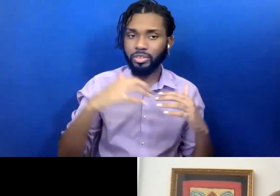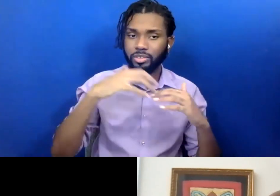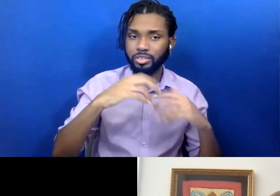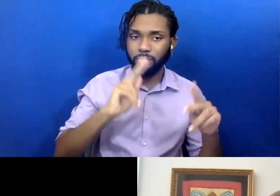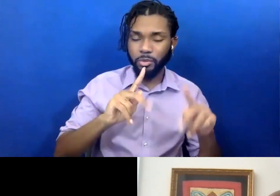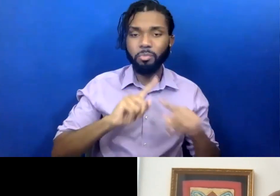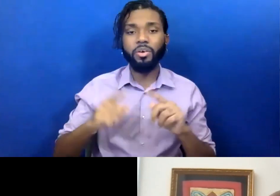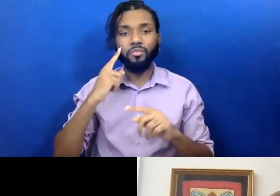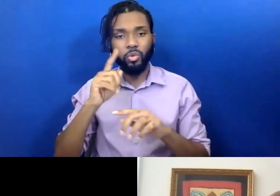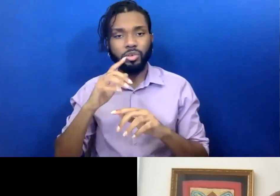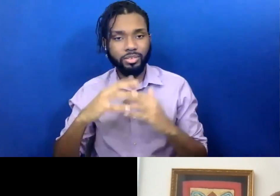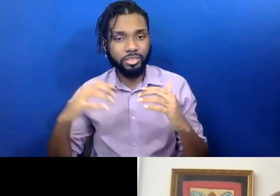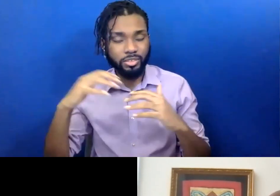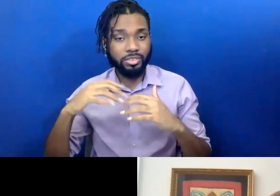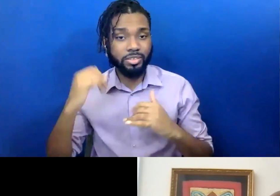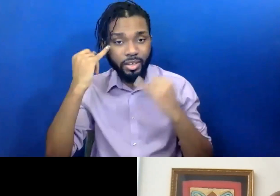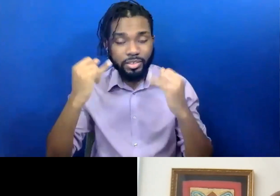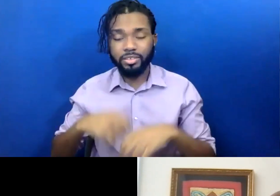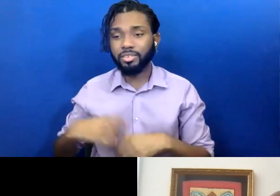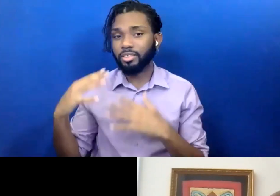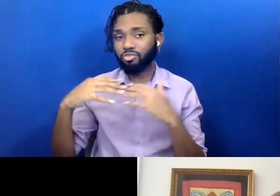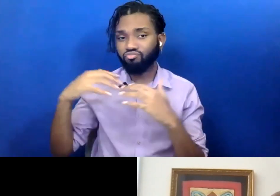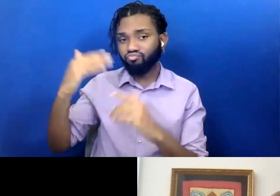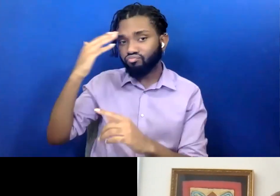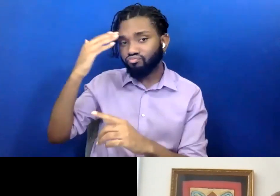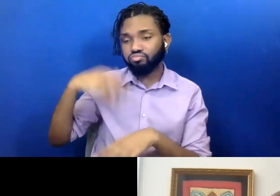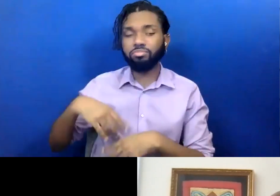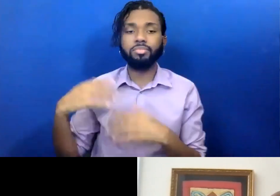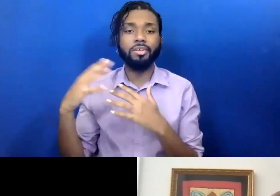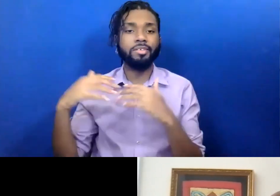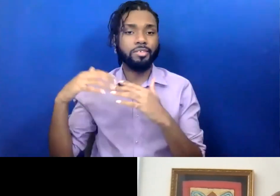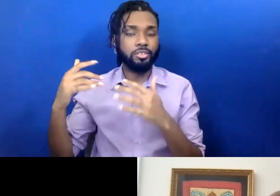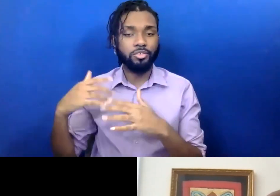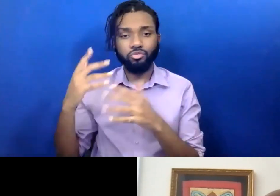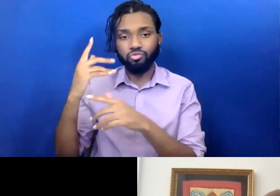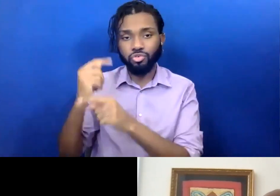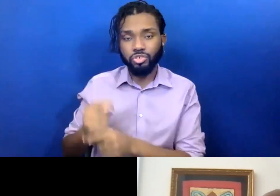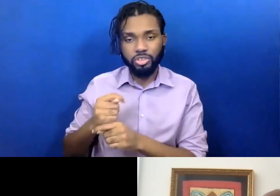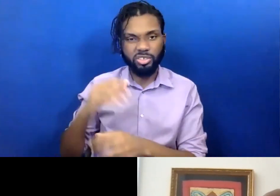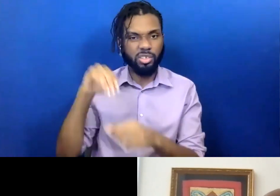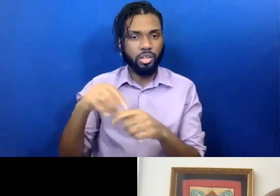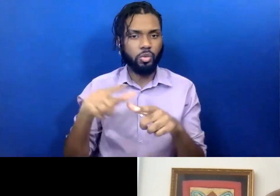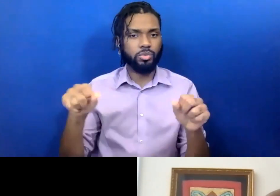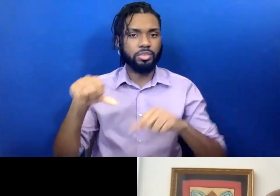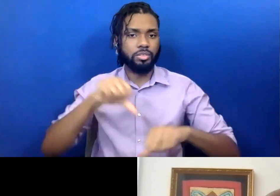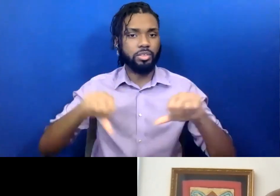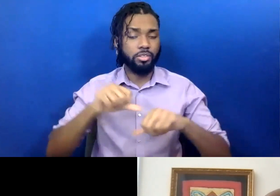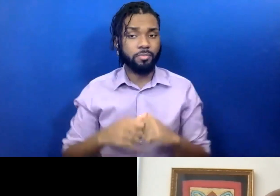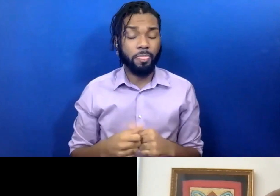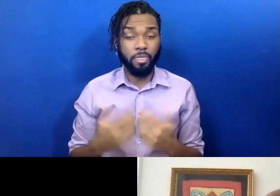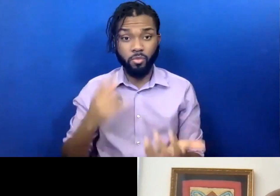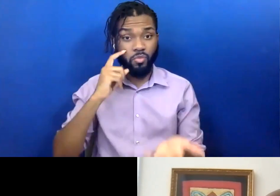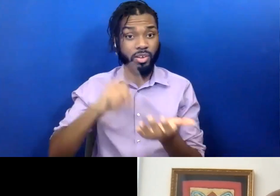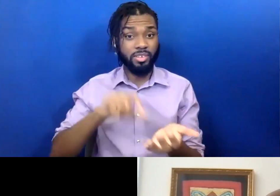ideas, Indigenous ways of knowing, Indigenous intellectual traditions in linguistic science, recognizing that if these are not